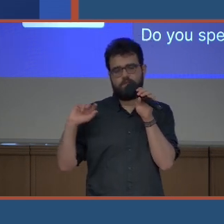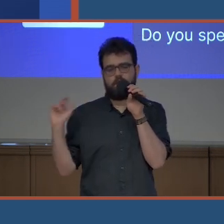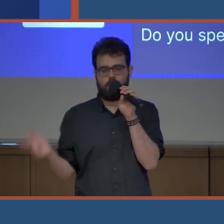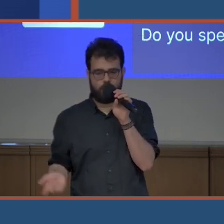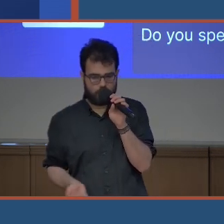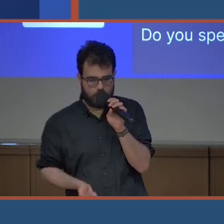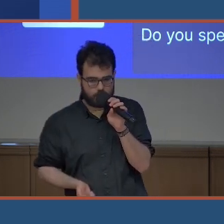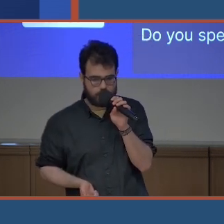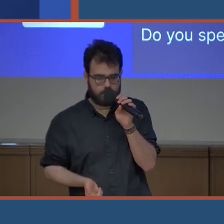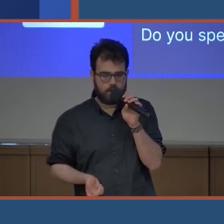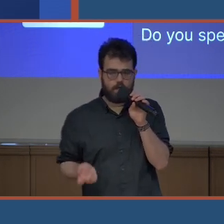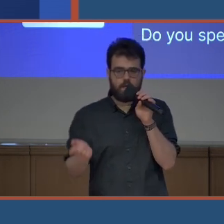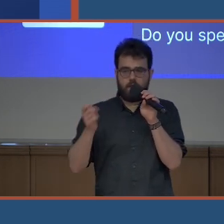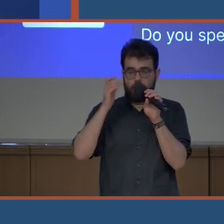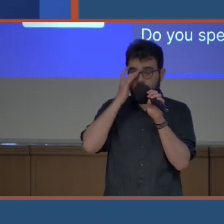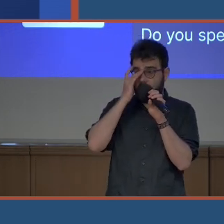it's the other way around.